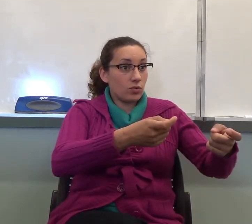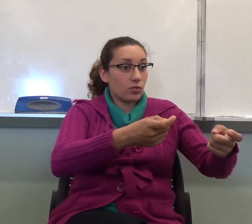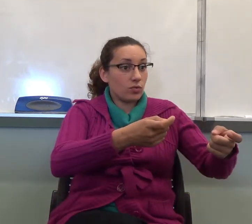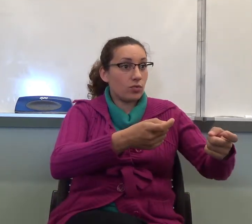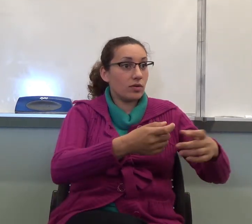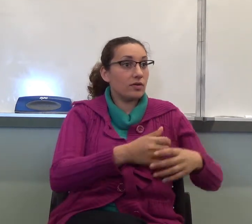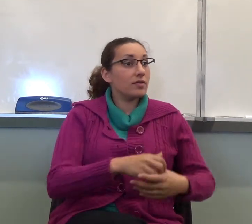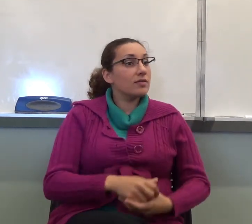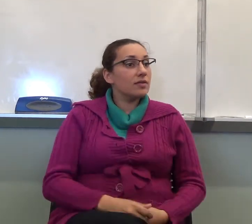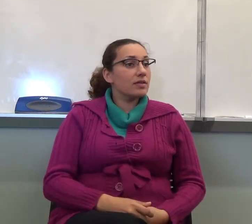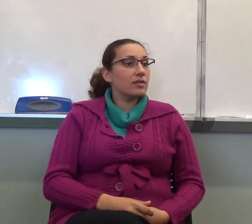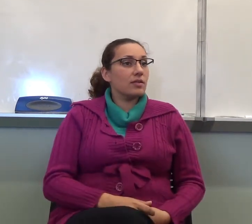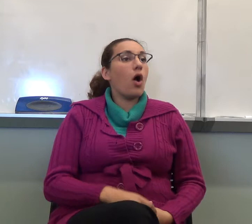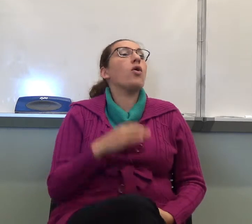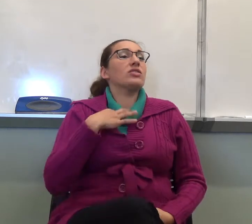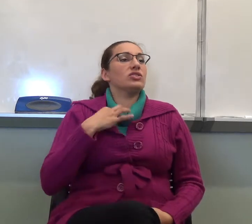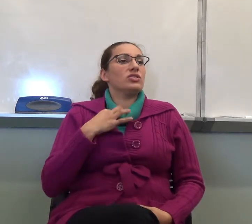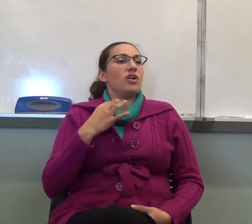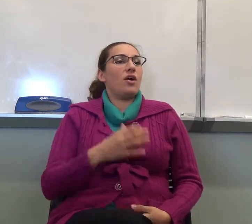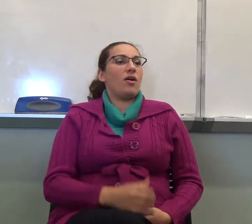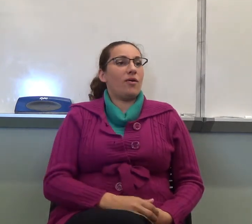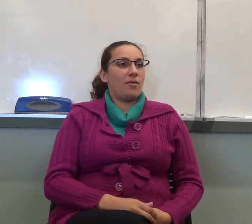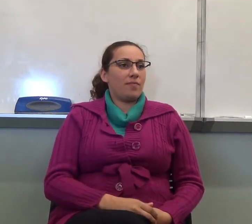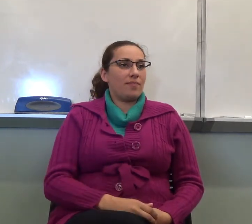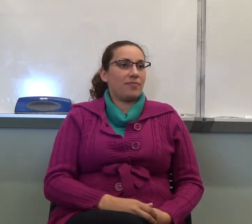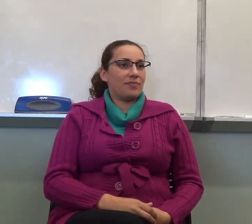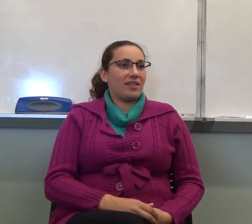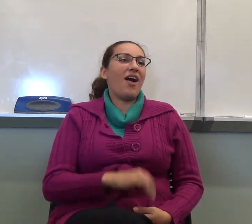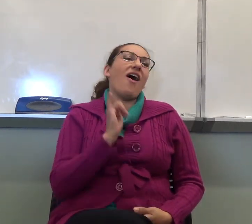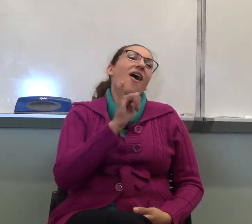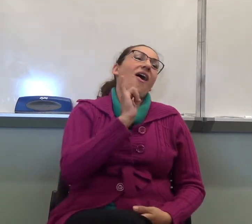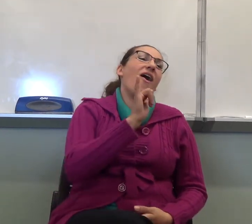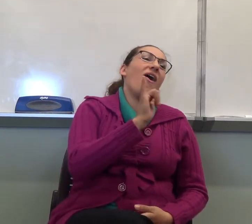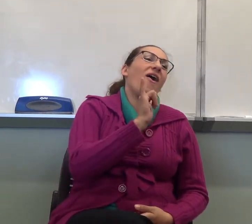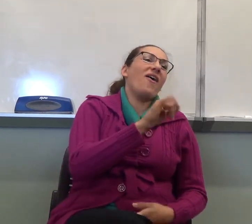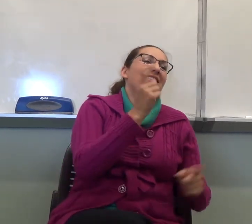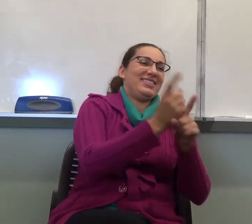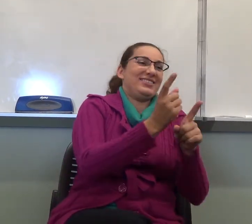have a negative sign, then you just take the number itself. And that's the absolute value.